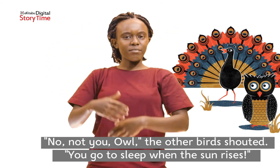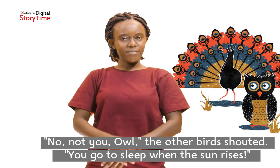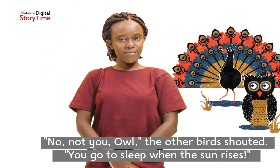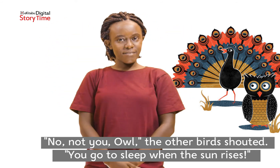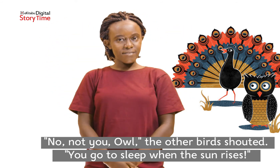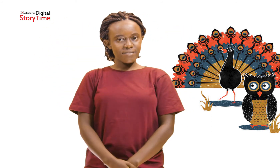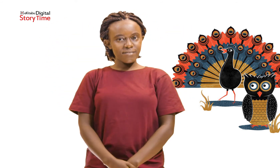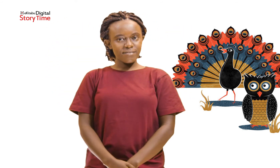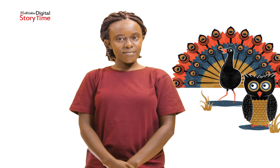rises.